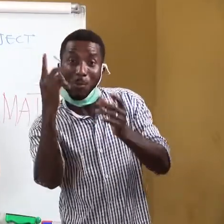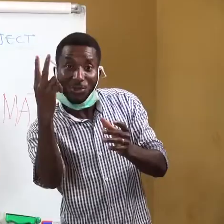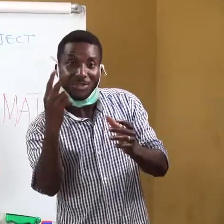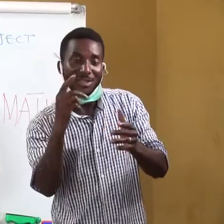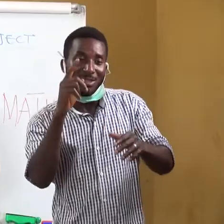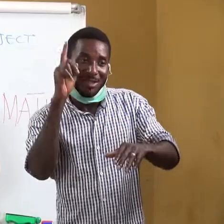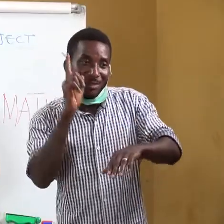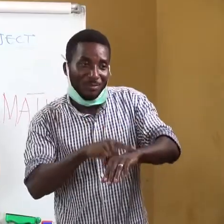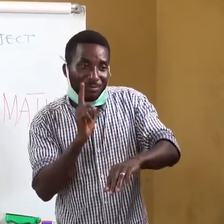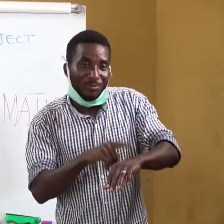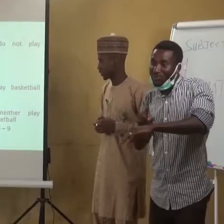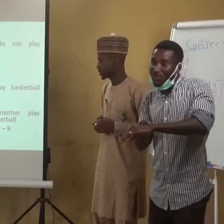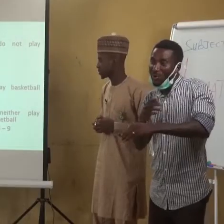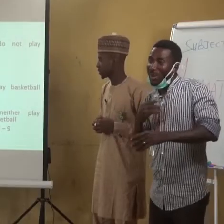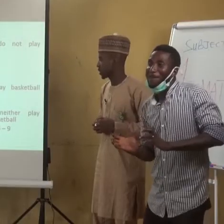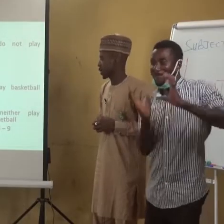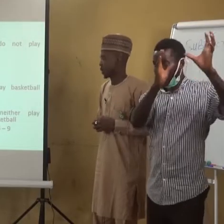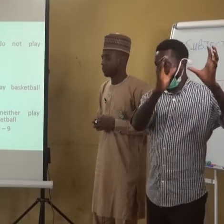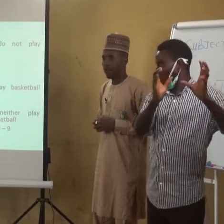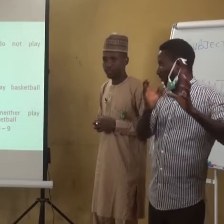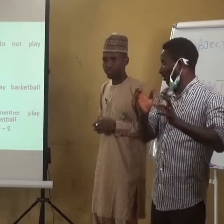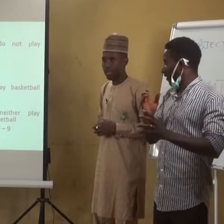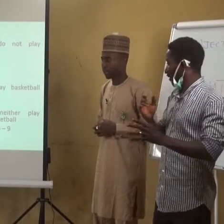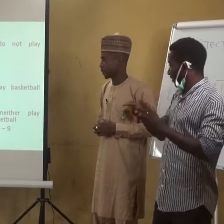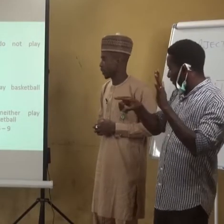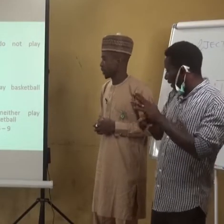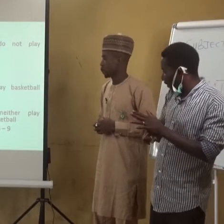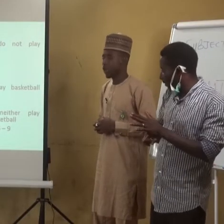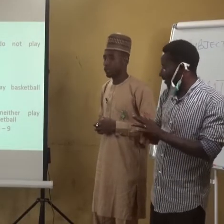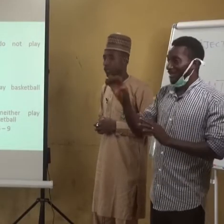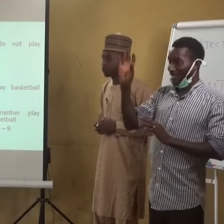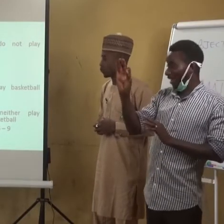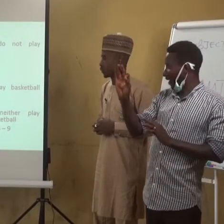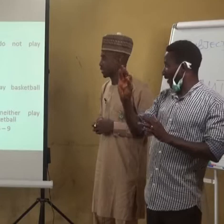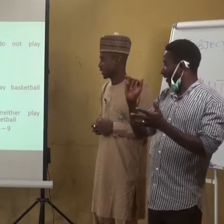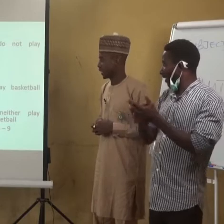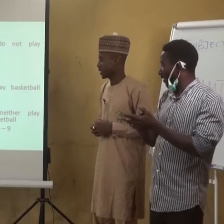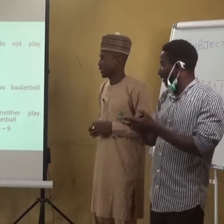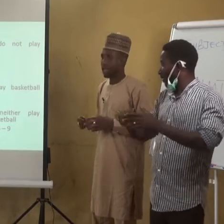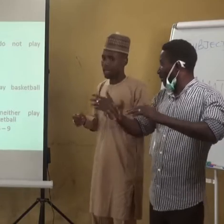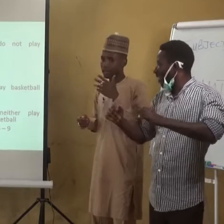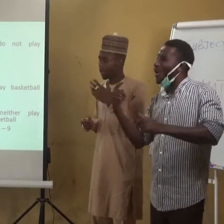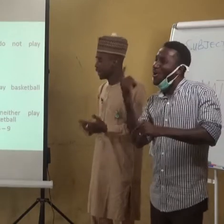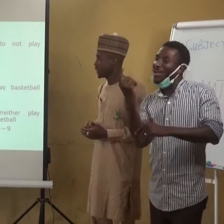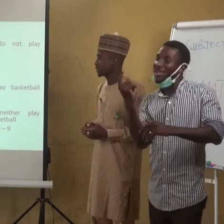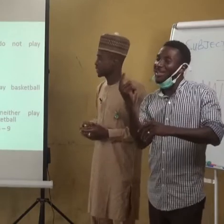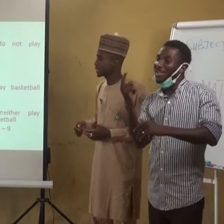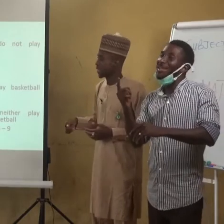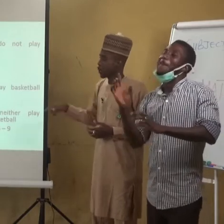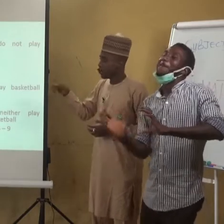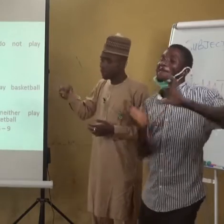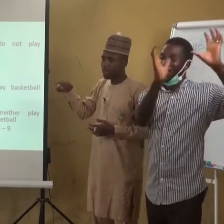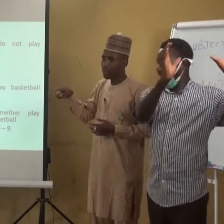25, minus 56, minus 9, you end up with 10. And as I earlier